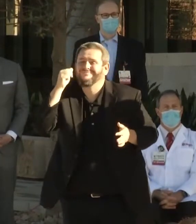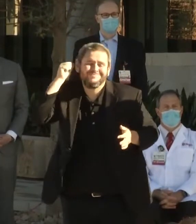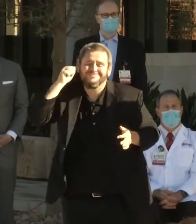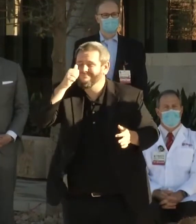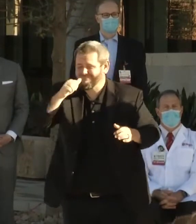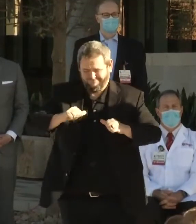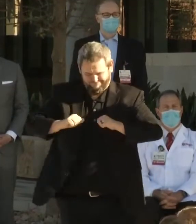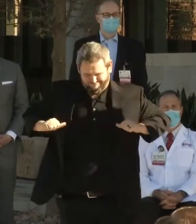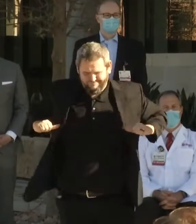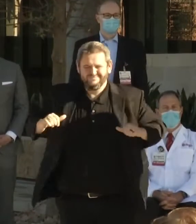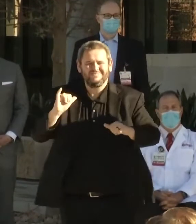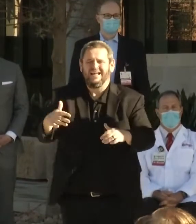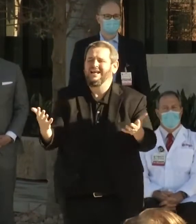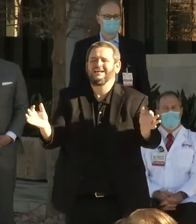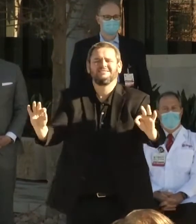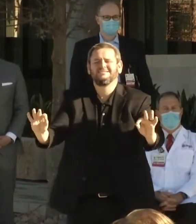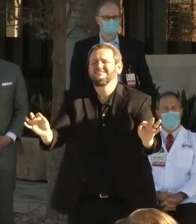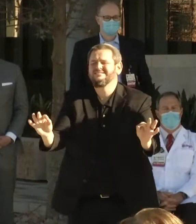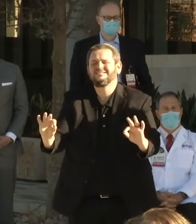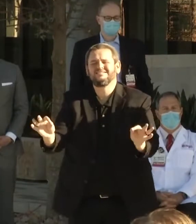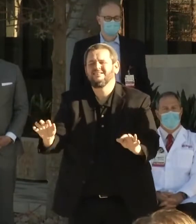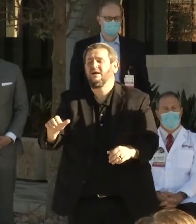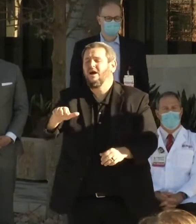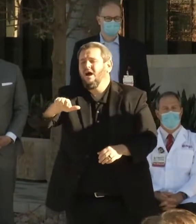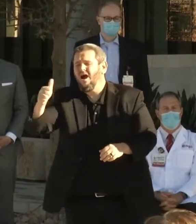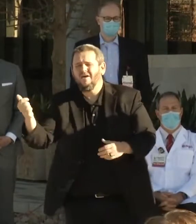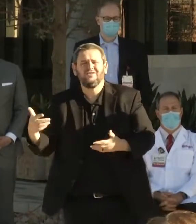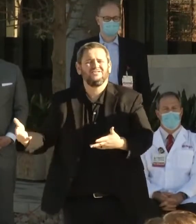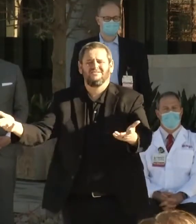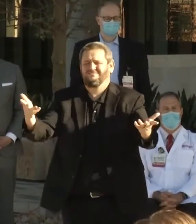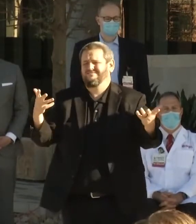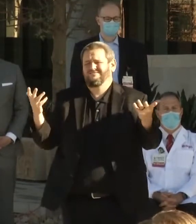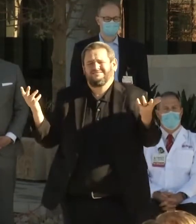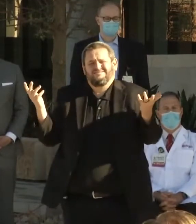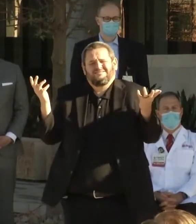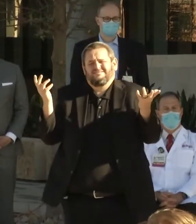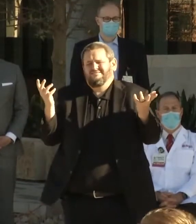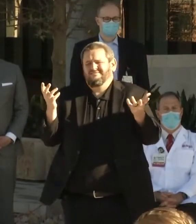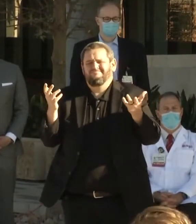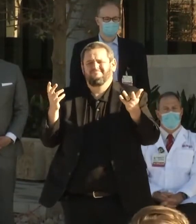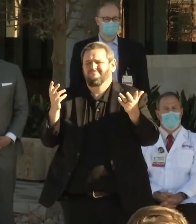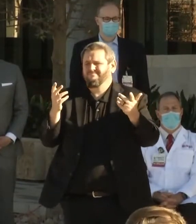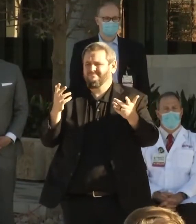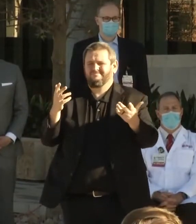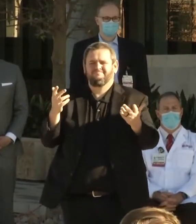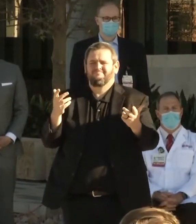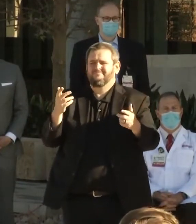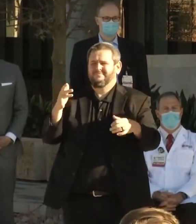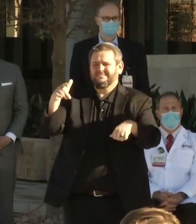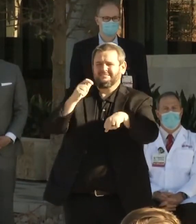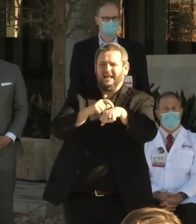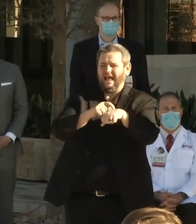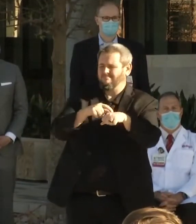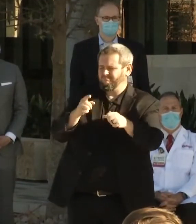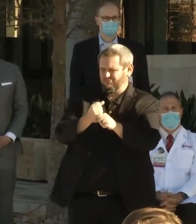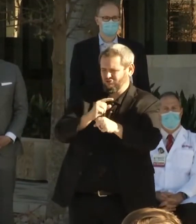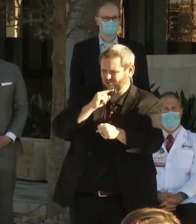don't get discovered in a timely manner when you limit elective surgeries. And so we want to be very, very